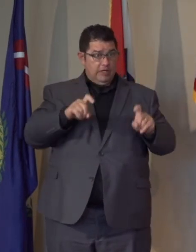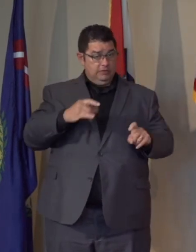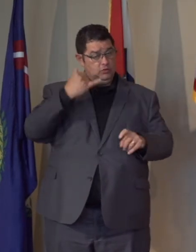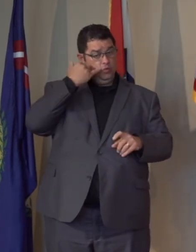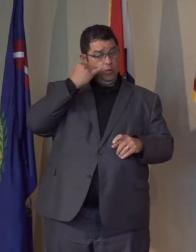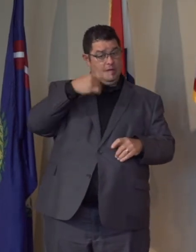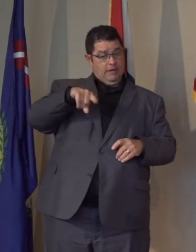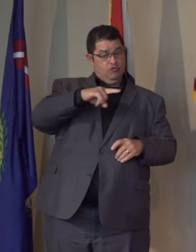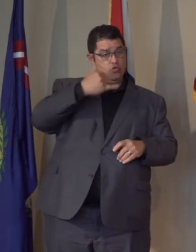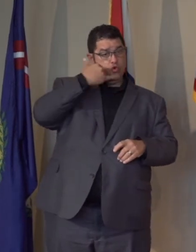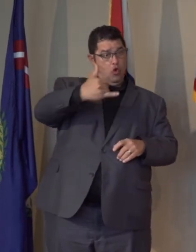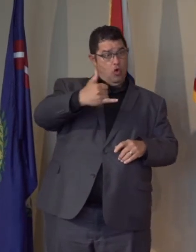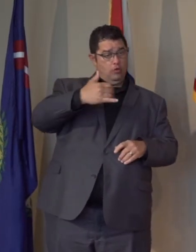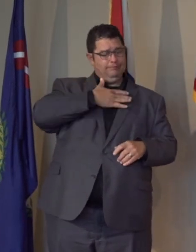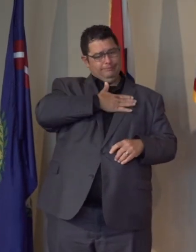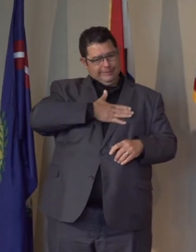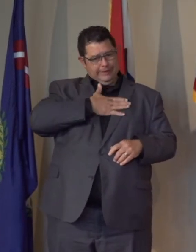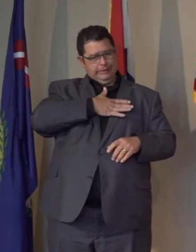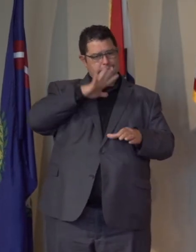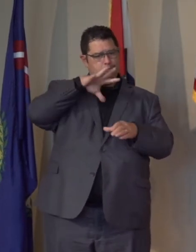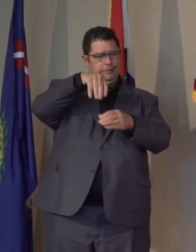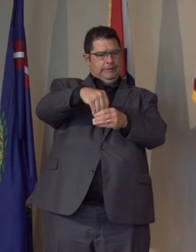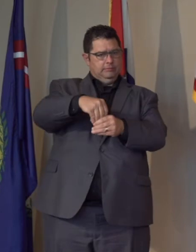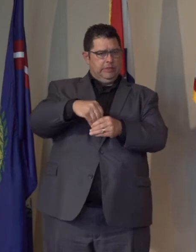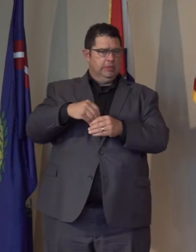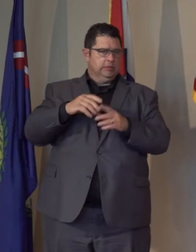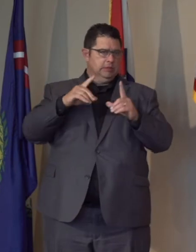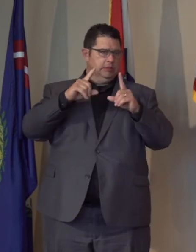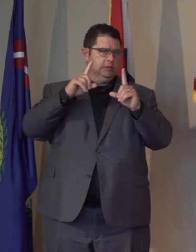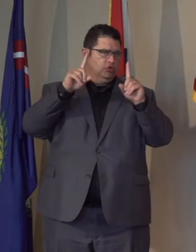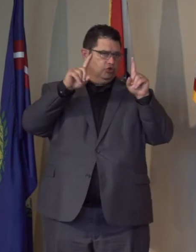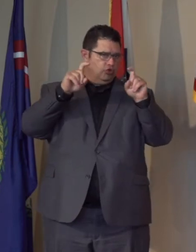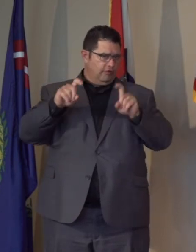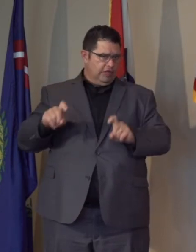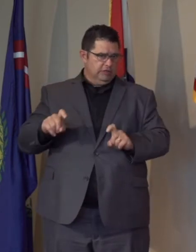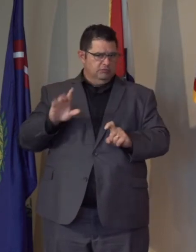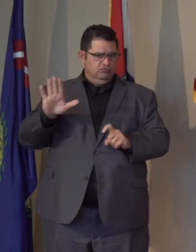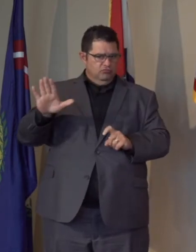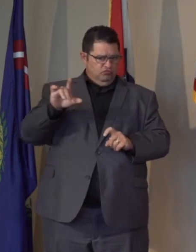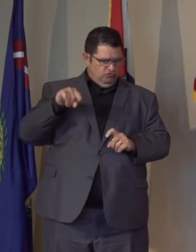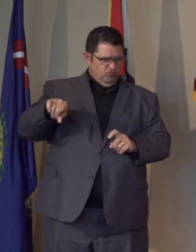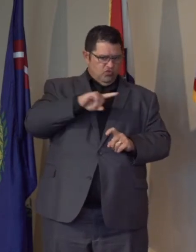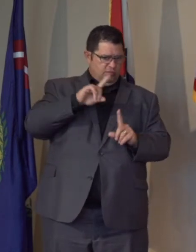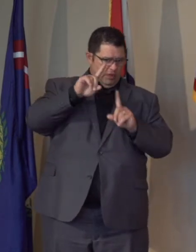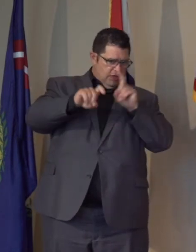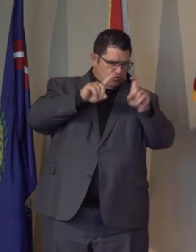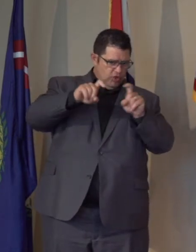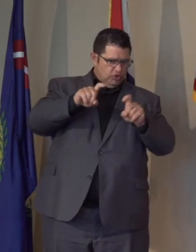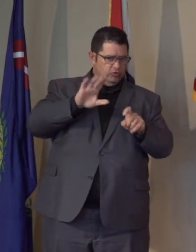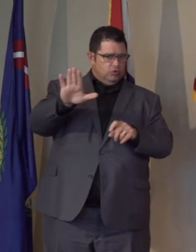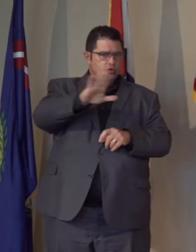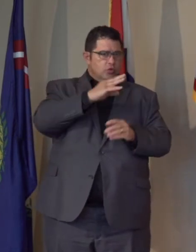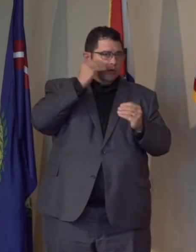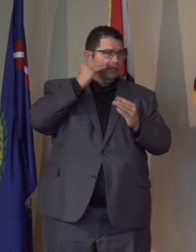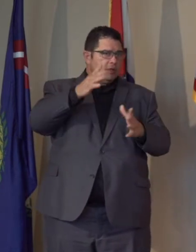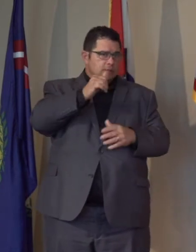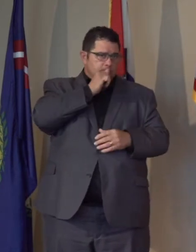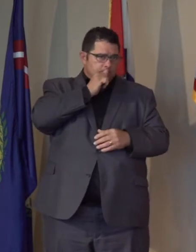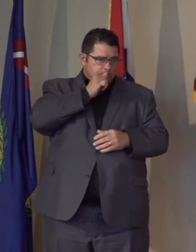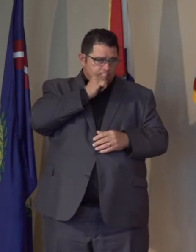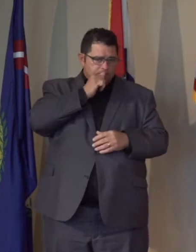called, please participate in the survey. You'll be asked questions. Your information is confidential. This is a very